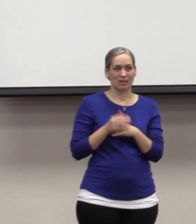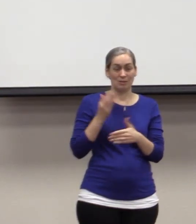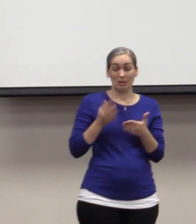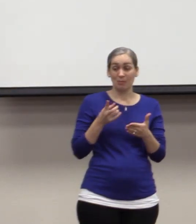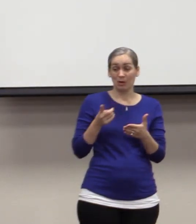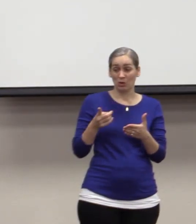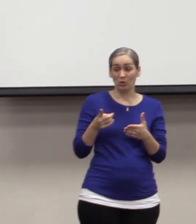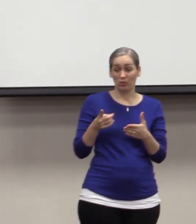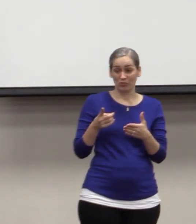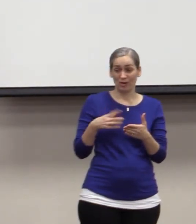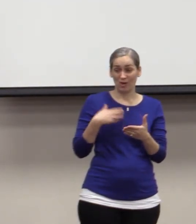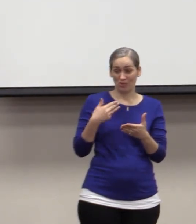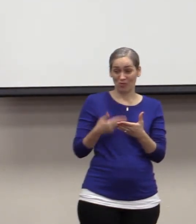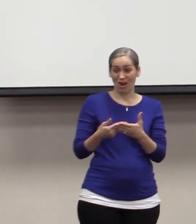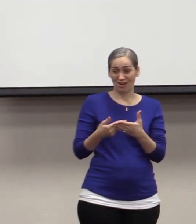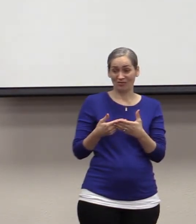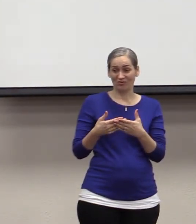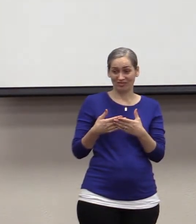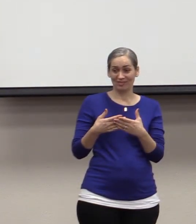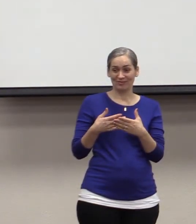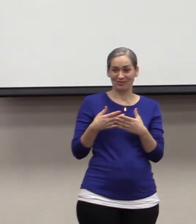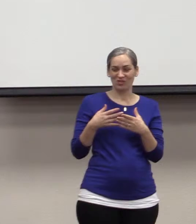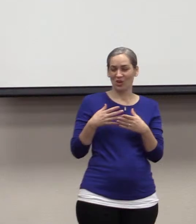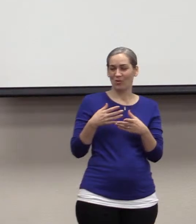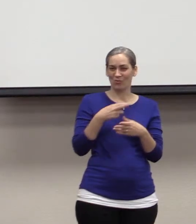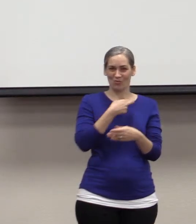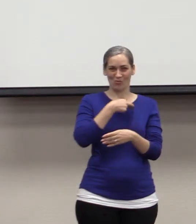royal position for such a time as this?